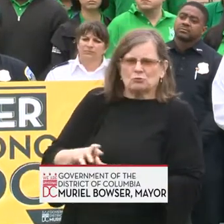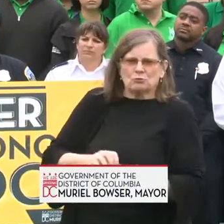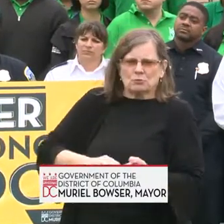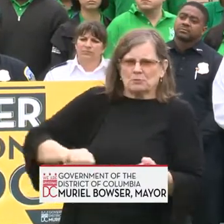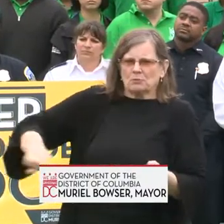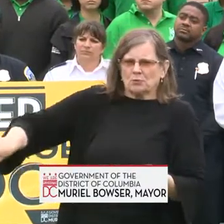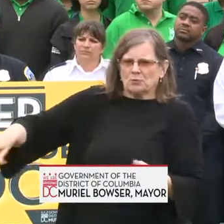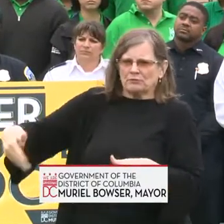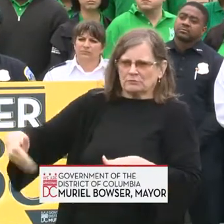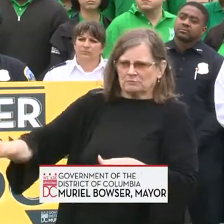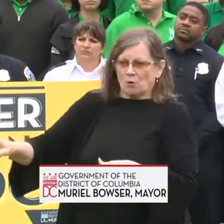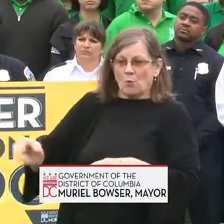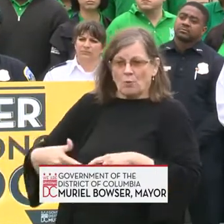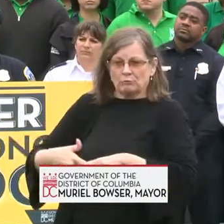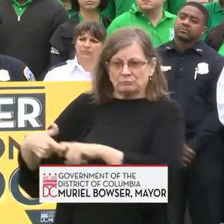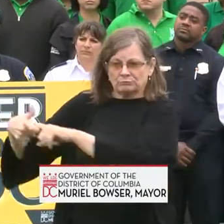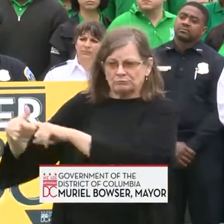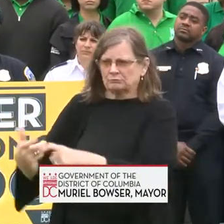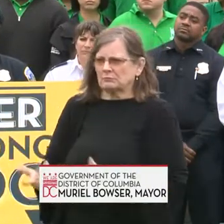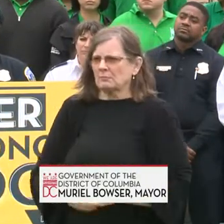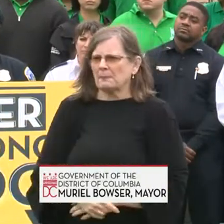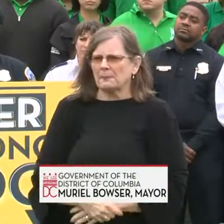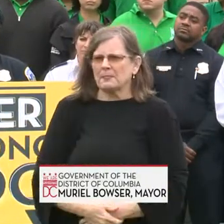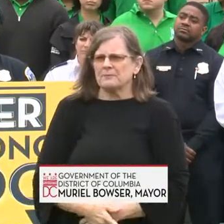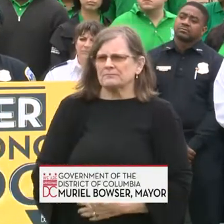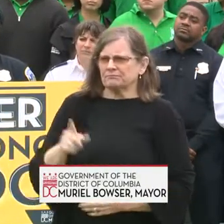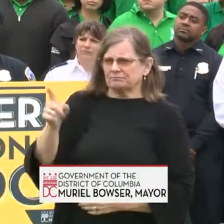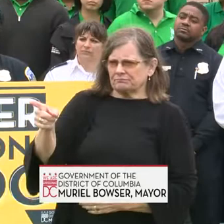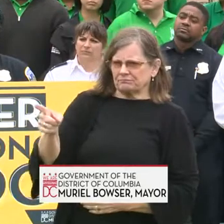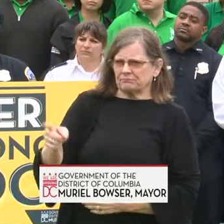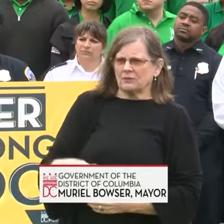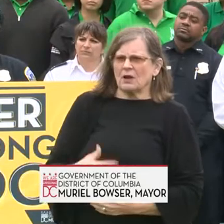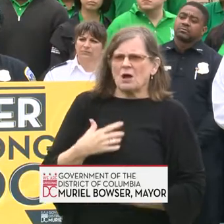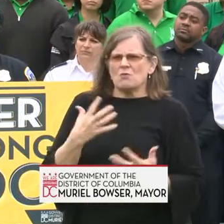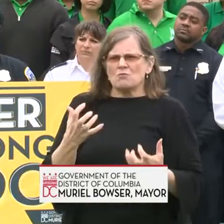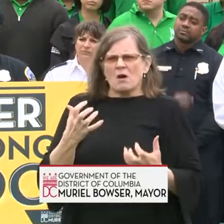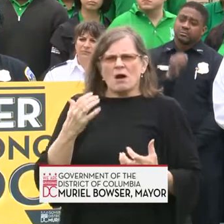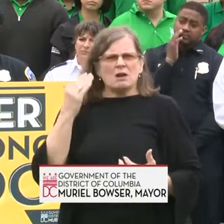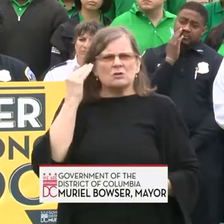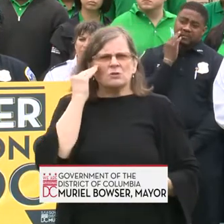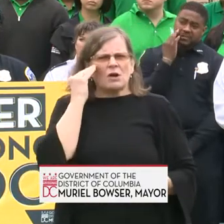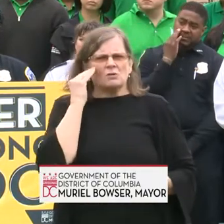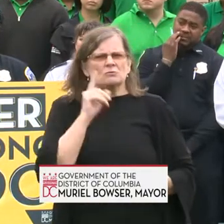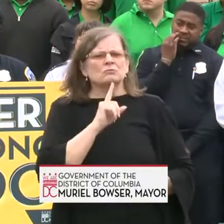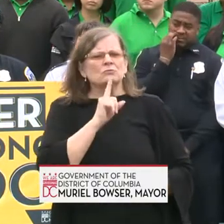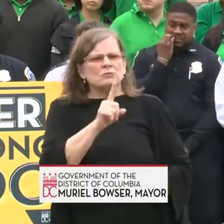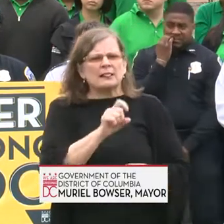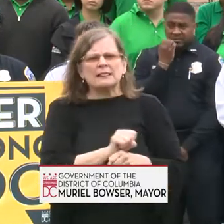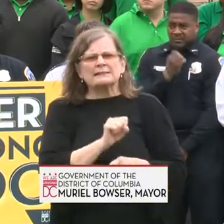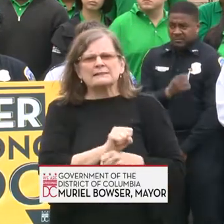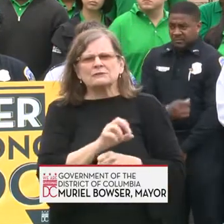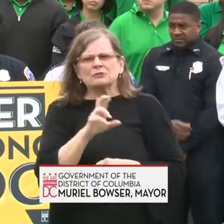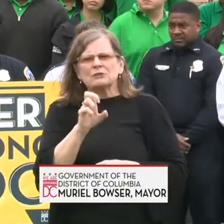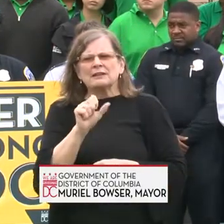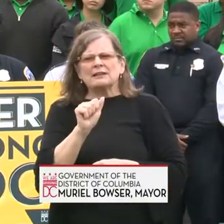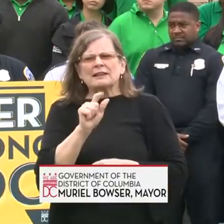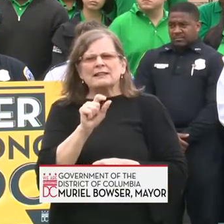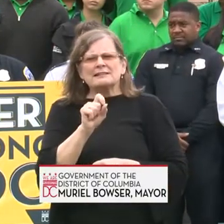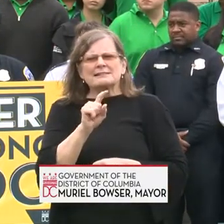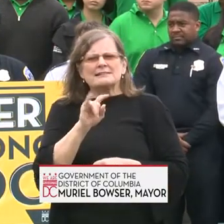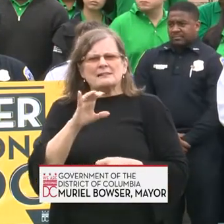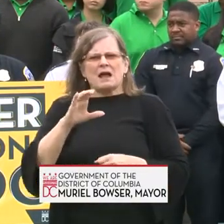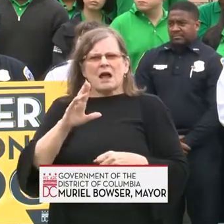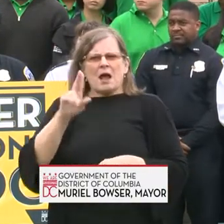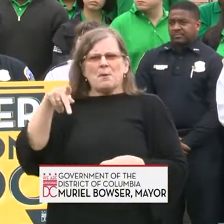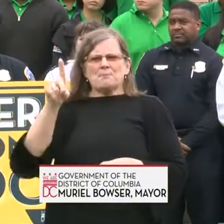Yes. Hi, I'm LaShawn, and I wanted to know the realistic update on Bennett Park and some of the activities that